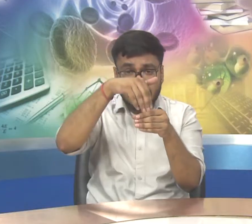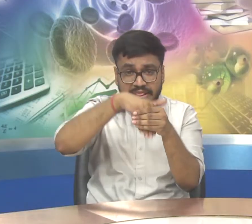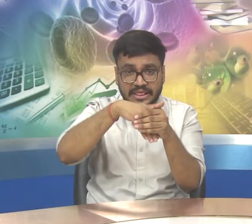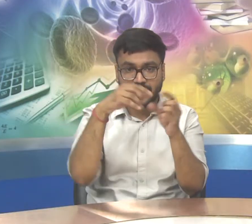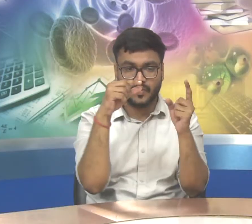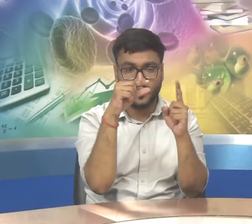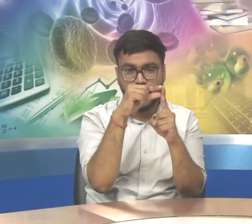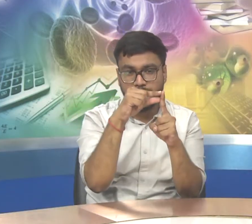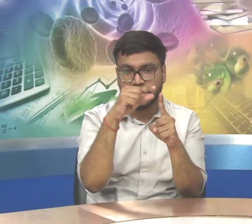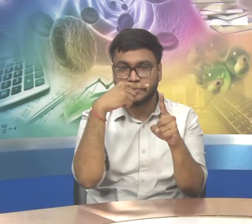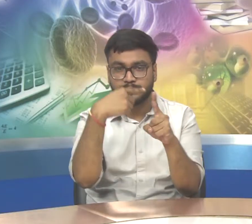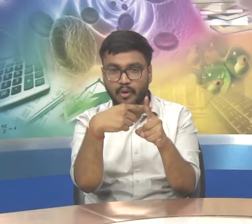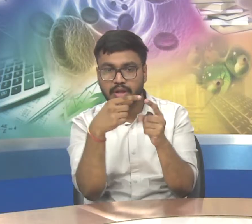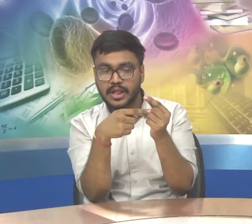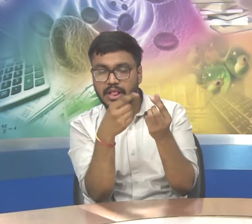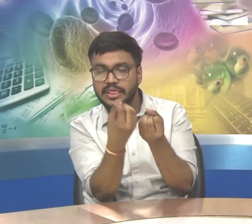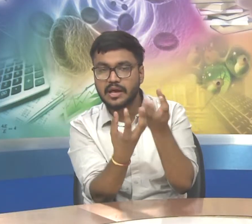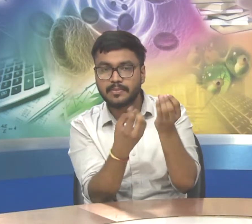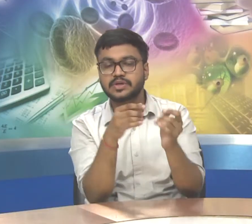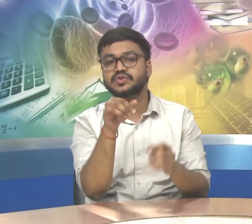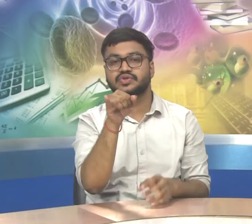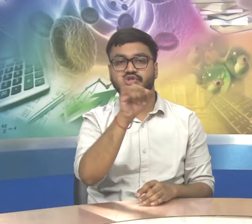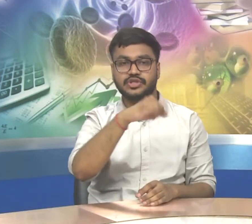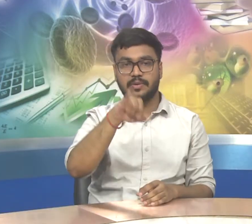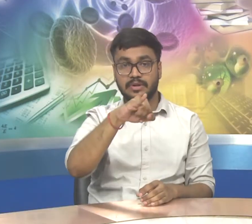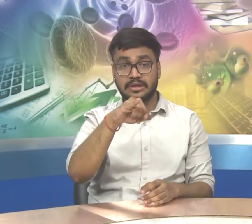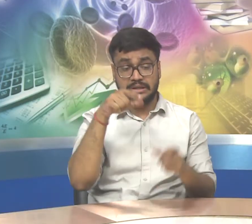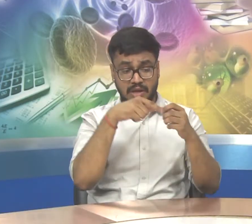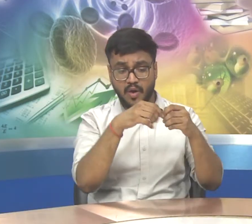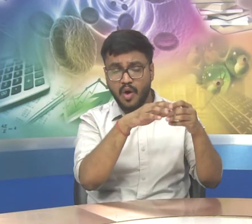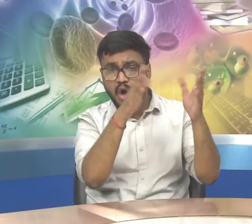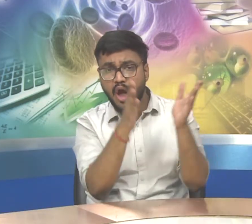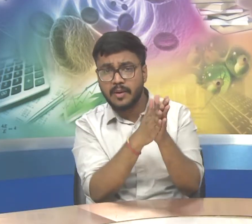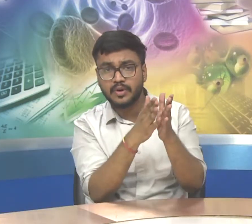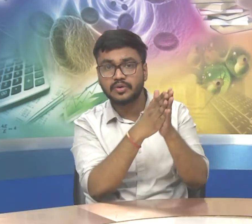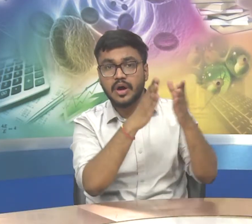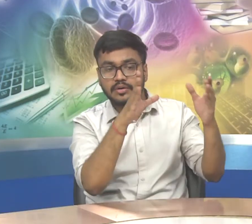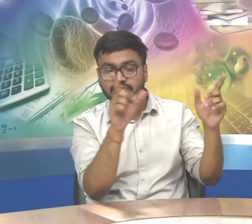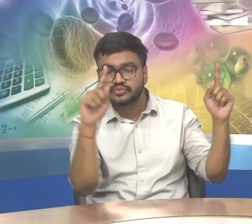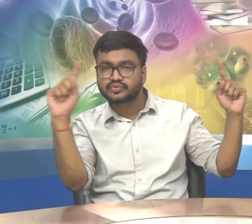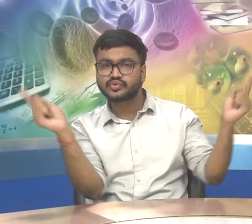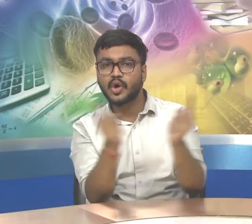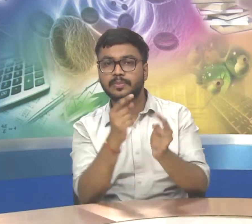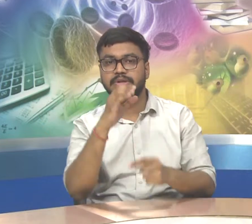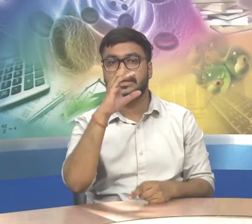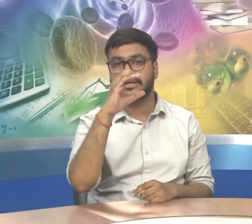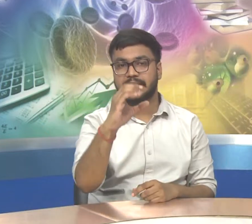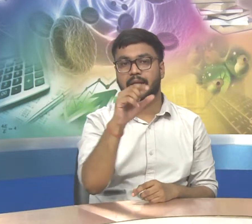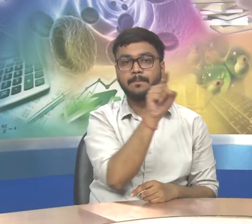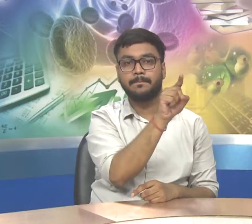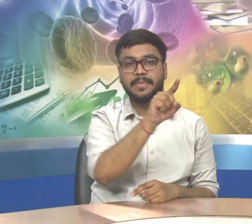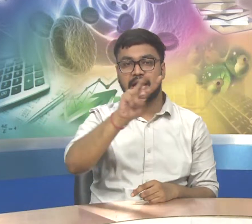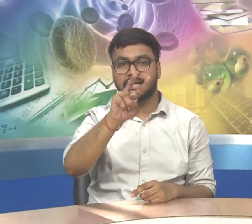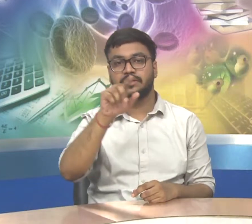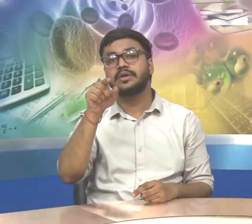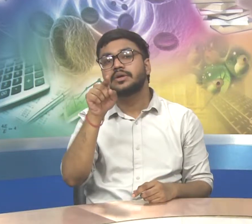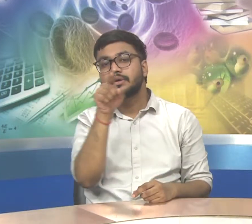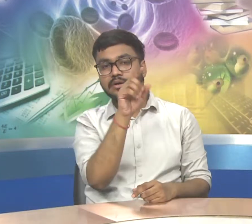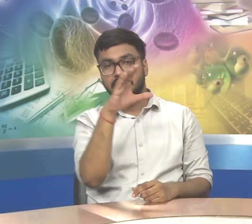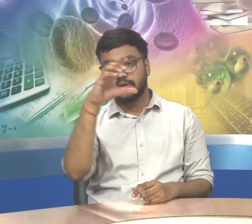showing carbon. So it has carbon atom and it has 12 particles and 6